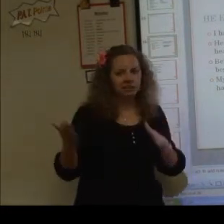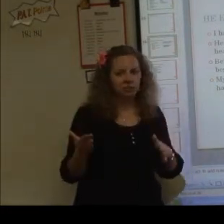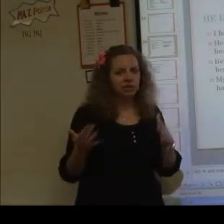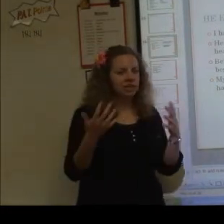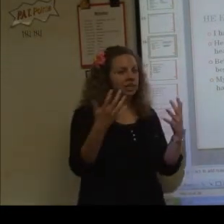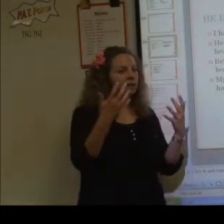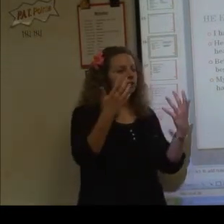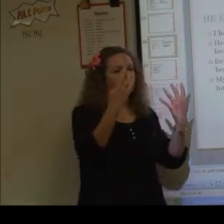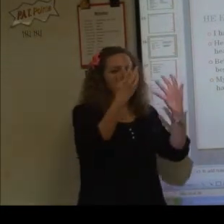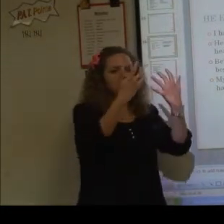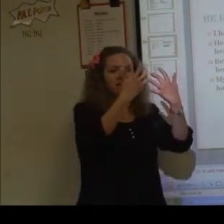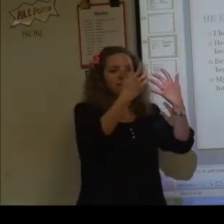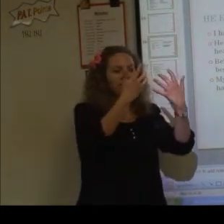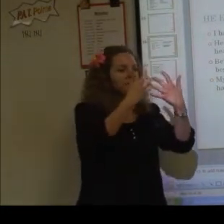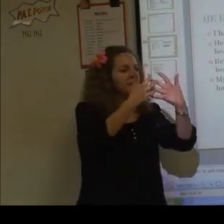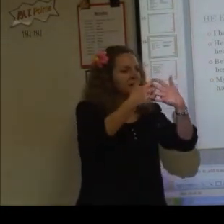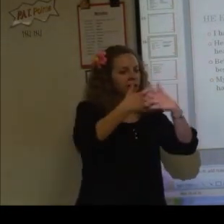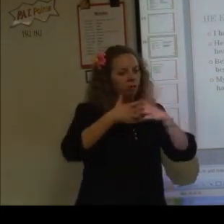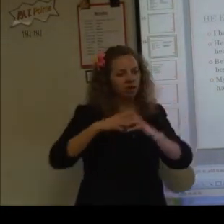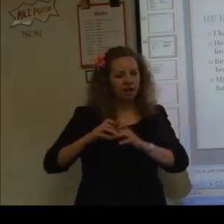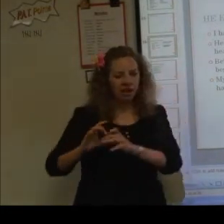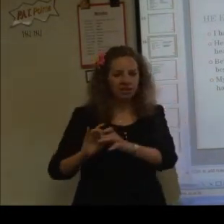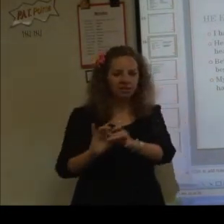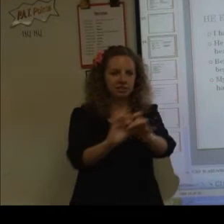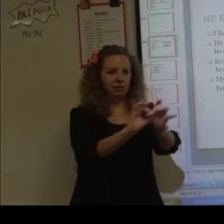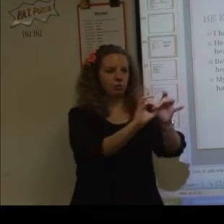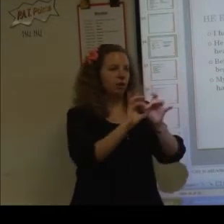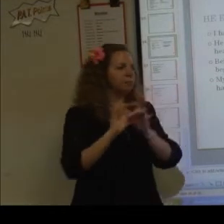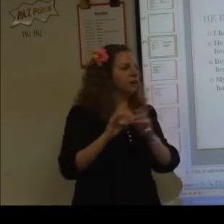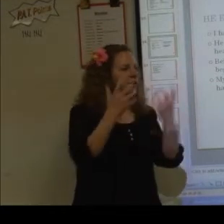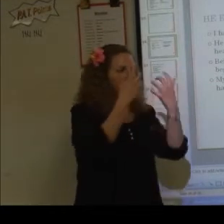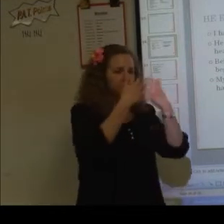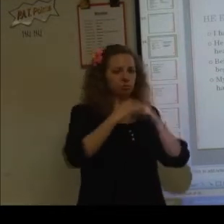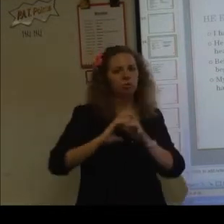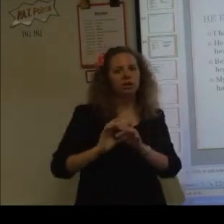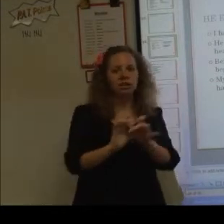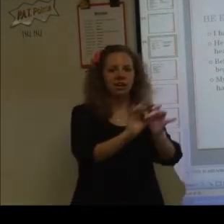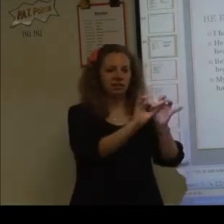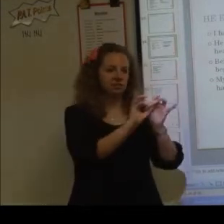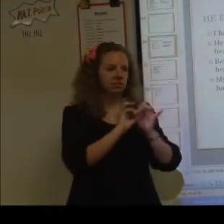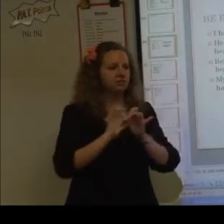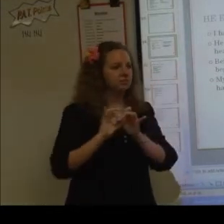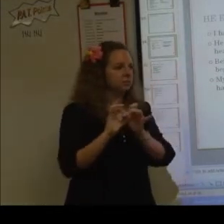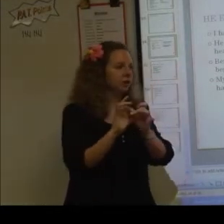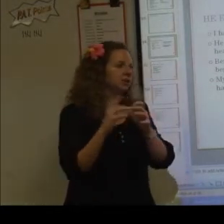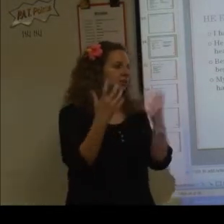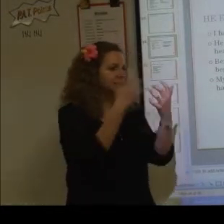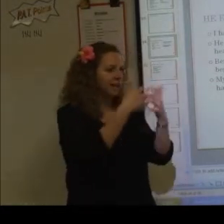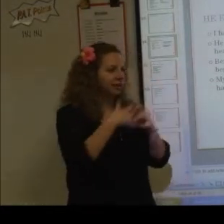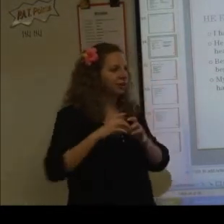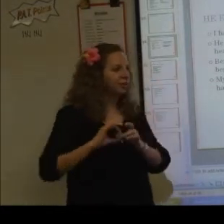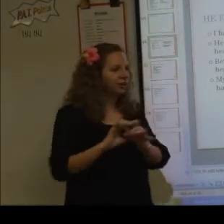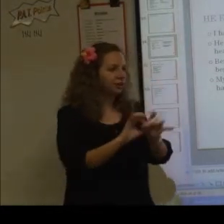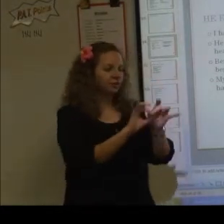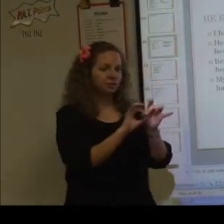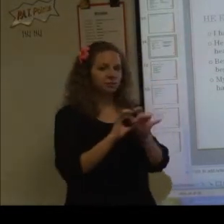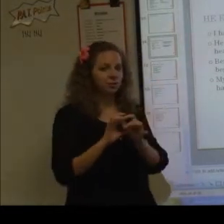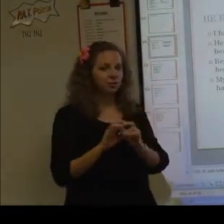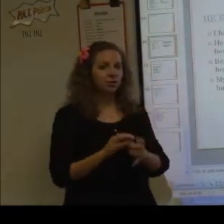or he was like working it out, like organize and then cooperate. He was working it out, working it all together. So there's a